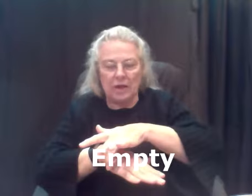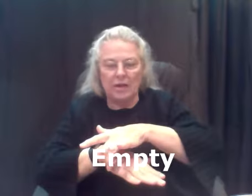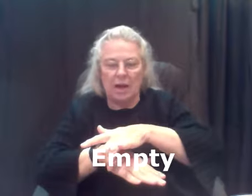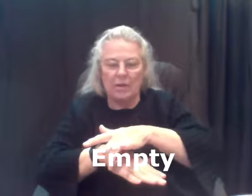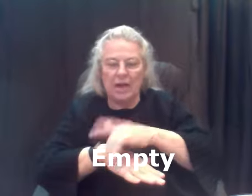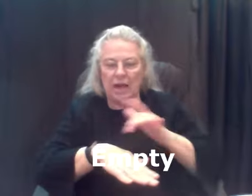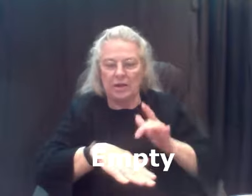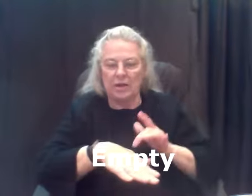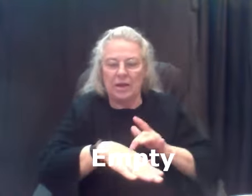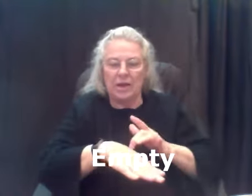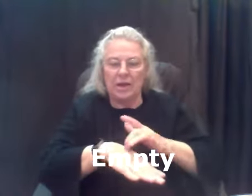non-dominant hand.